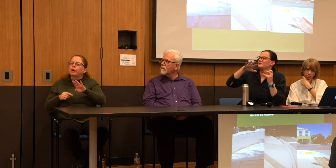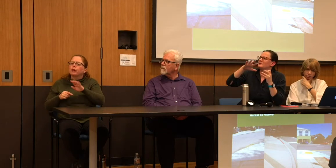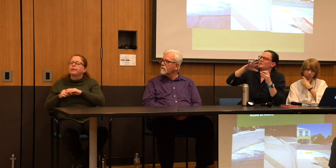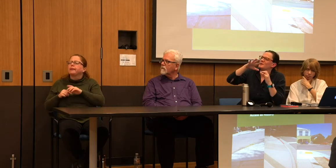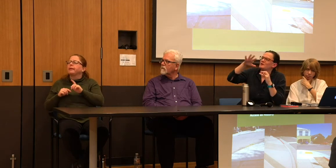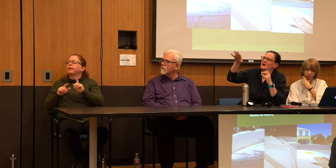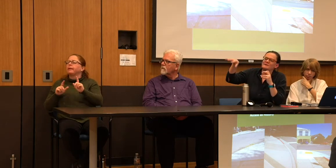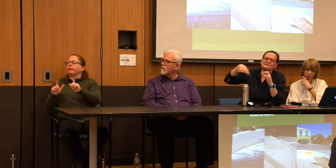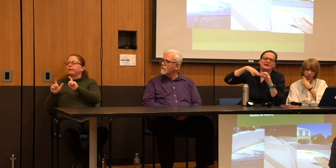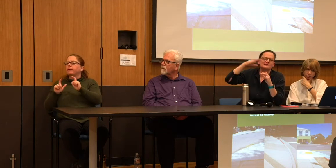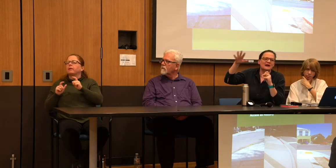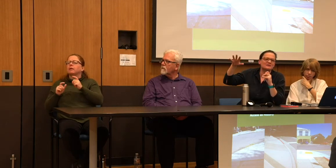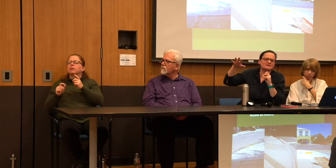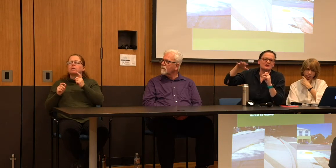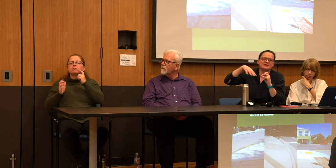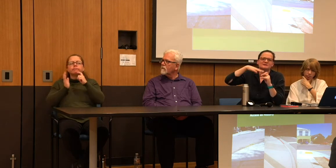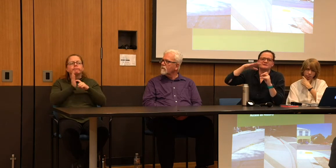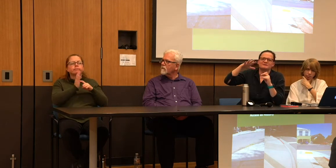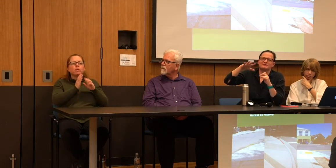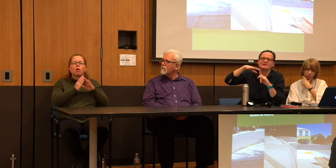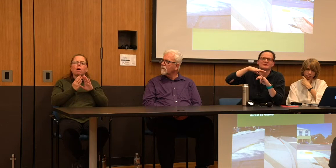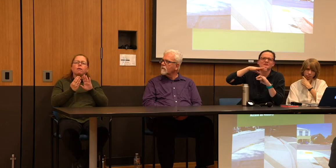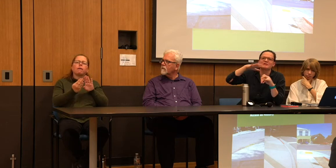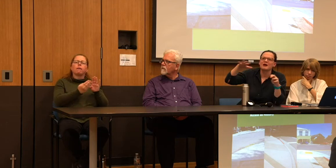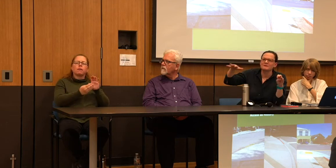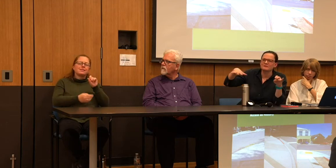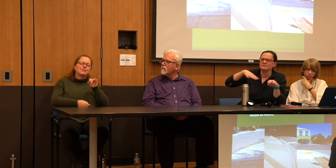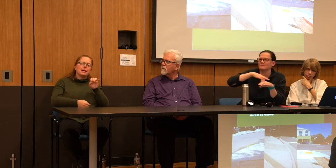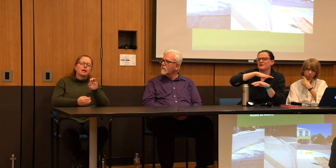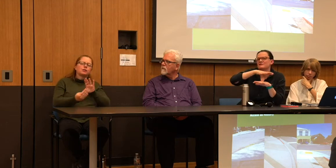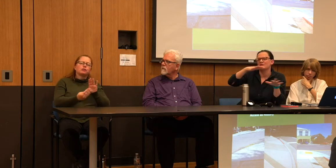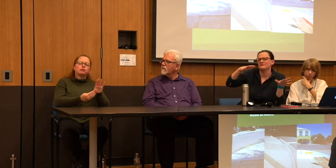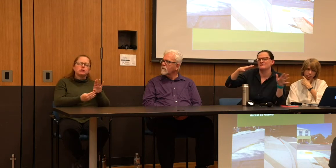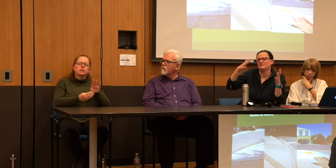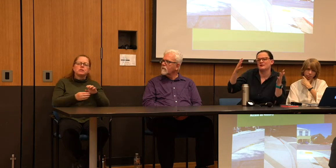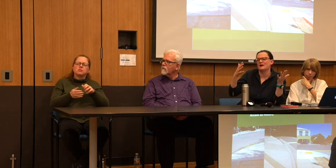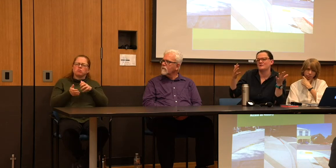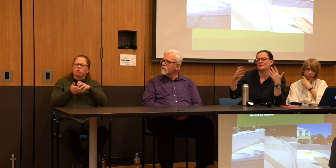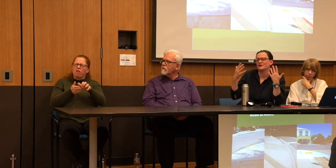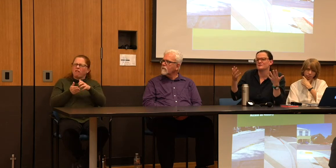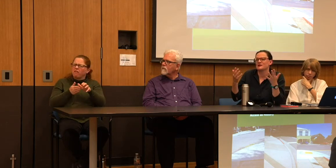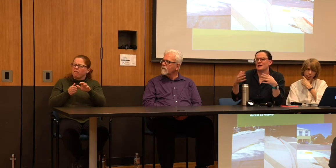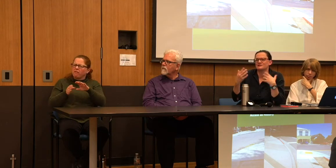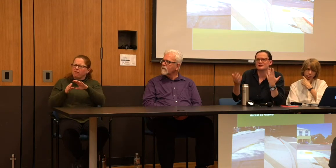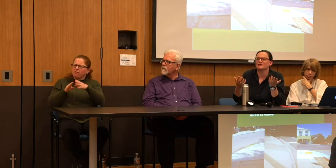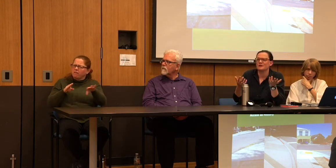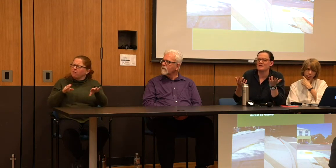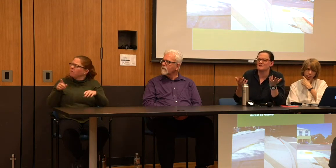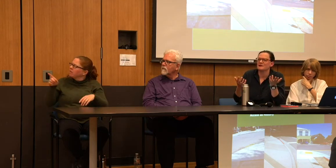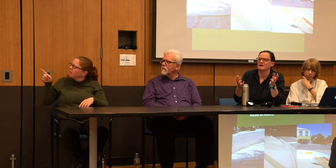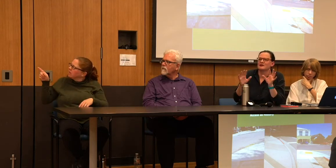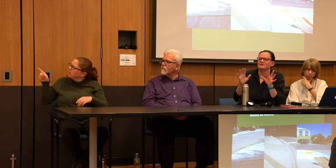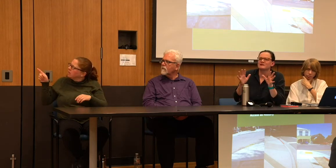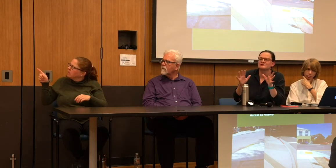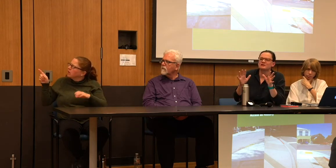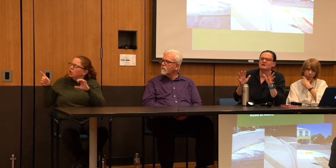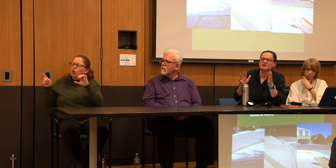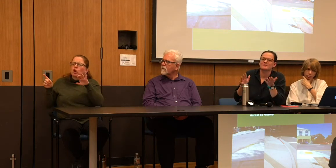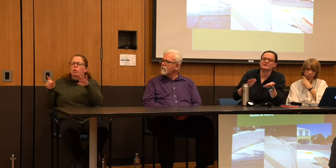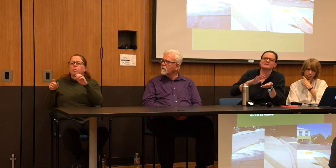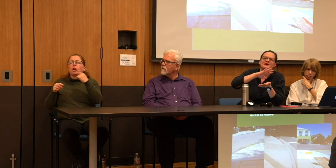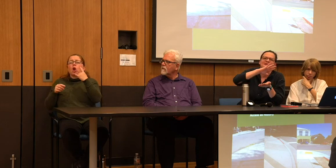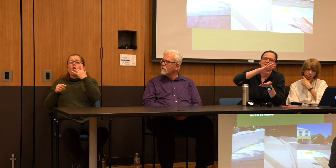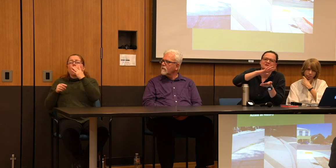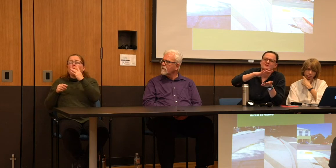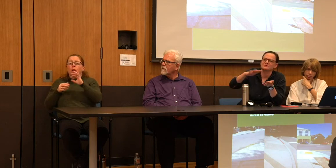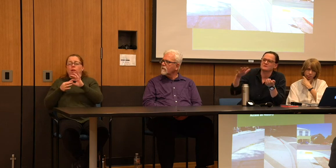know, the what you often see on side streets, these sort of rough, very rough curbs that actually look quite a bit like that original curb